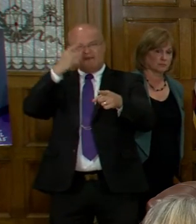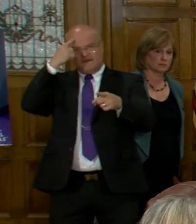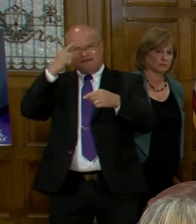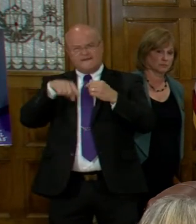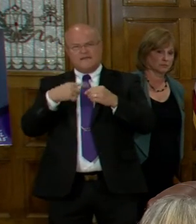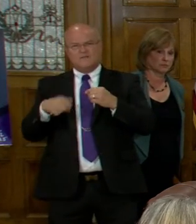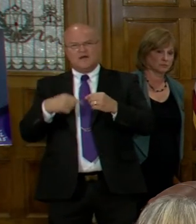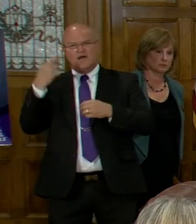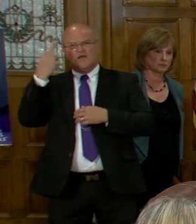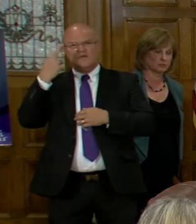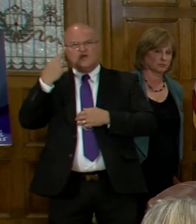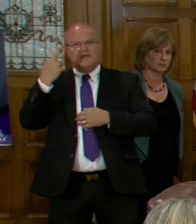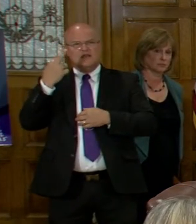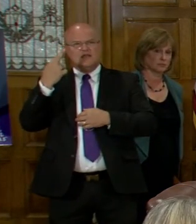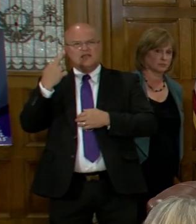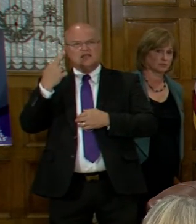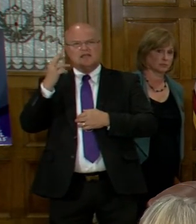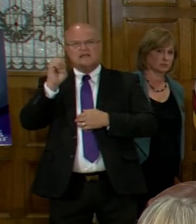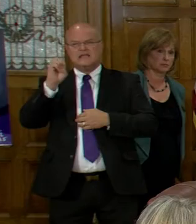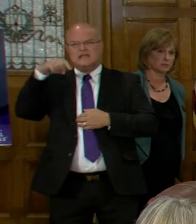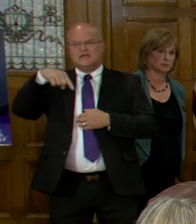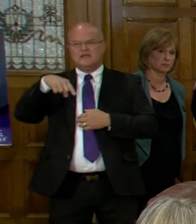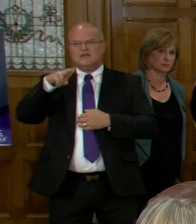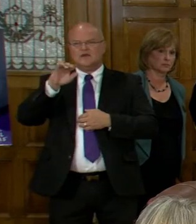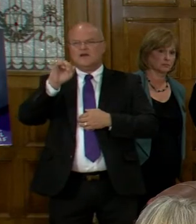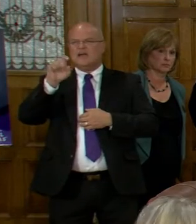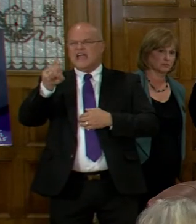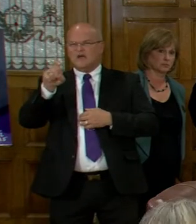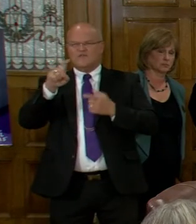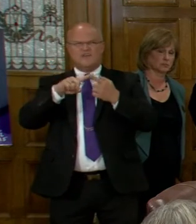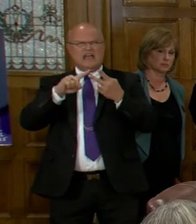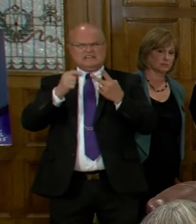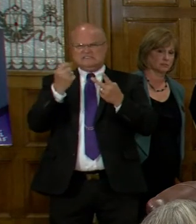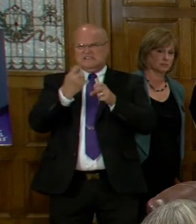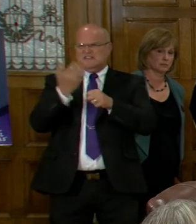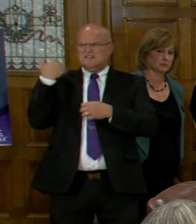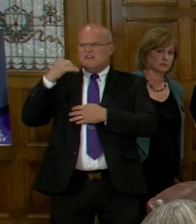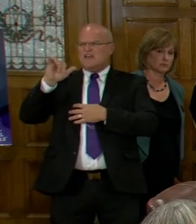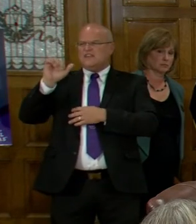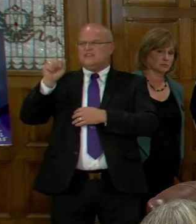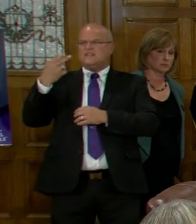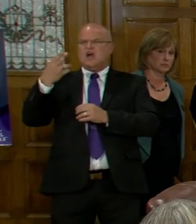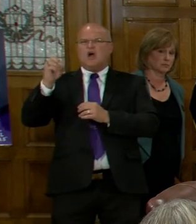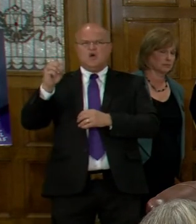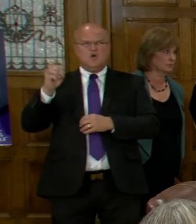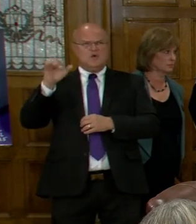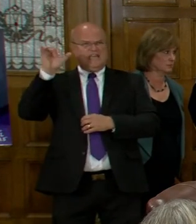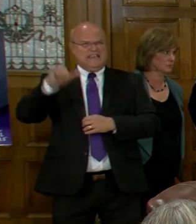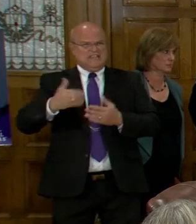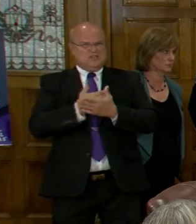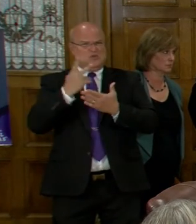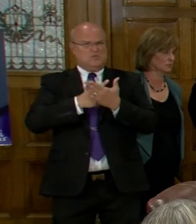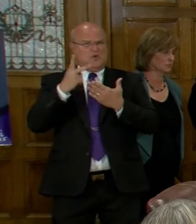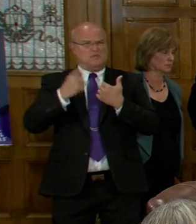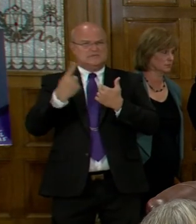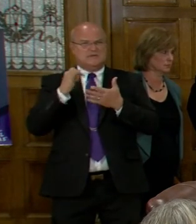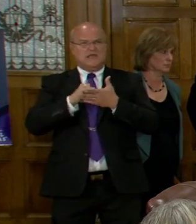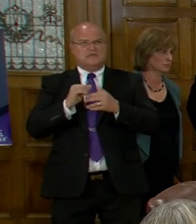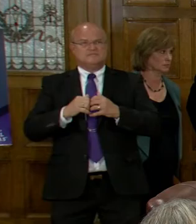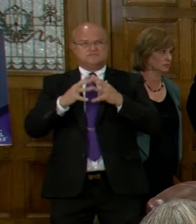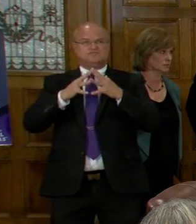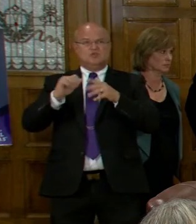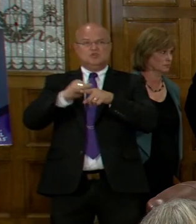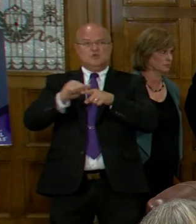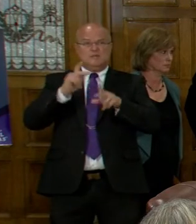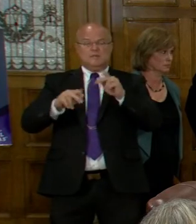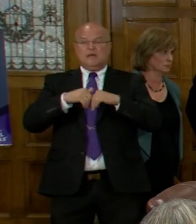about the recent Equifax hack. A few years ago we had the Yahoo hack. Is this degree and is this new program something that could potentially